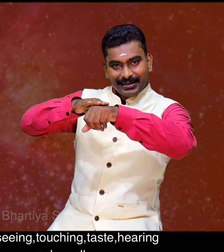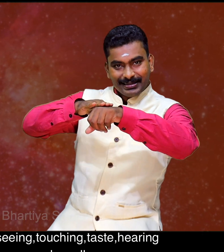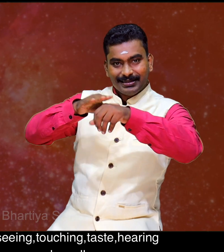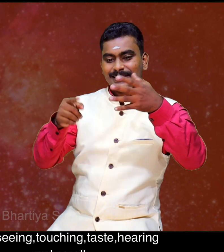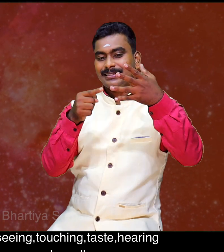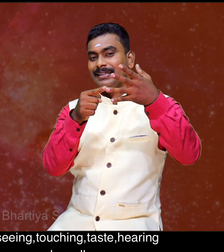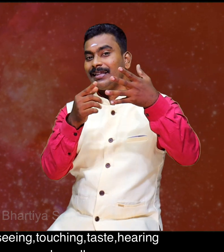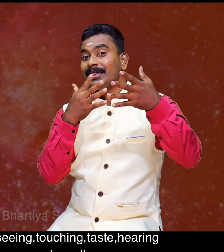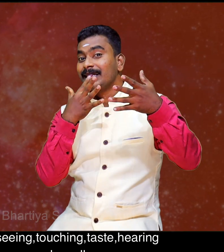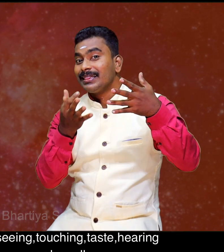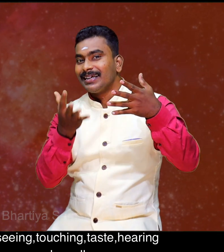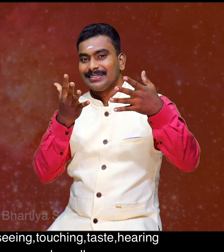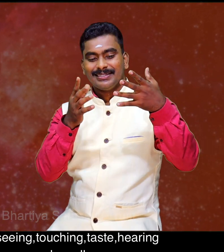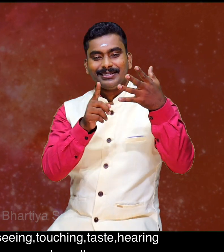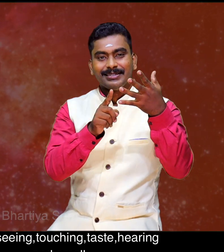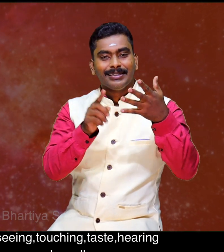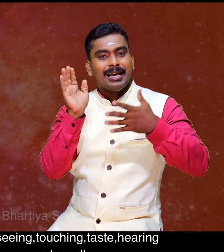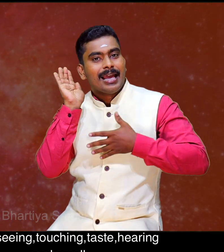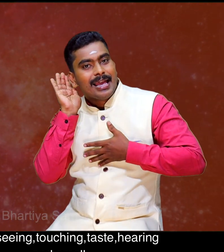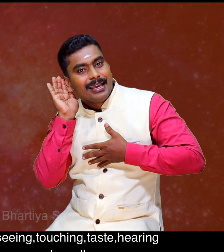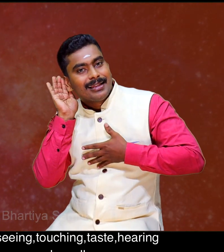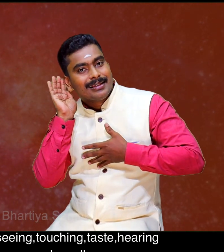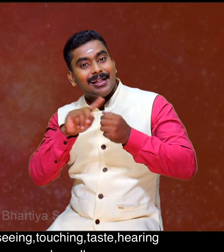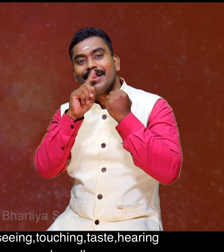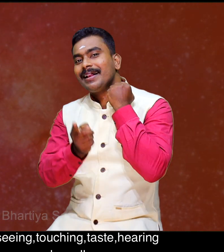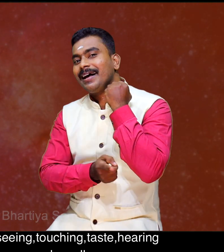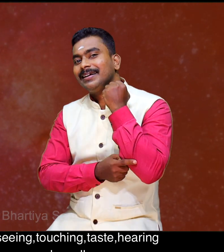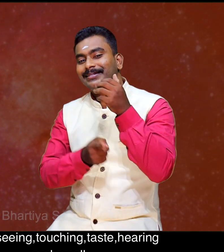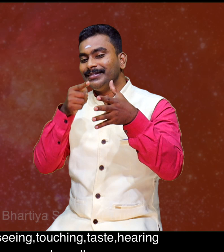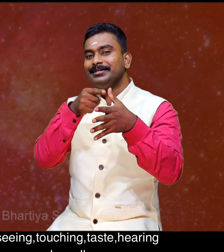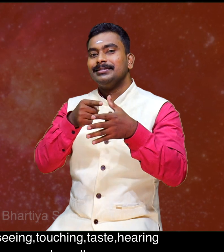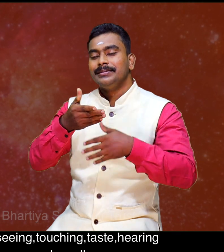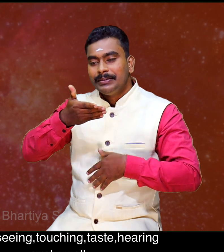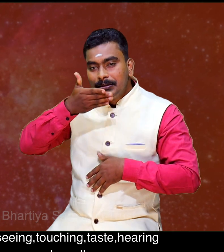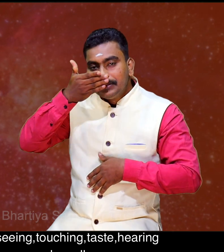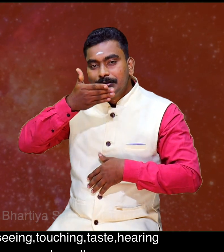seeing, touching, taste, hearing, and smell.